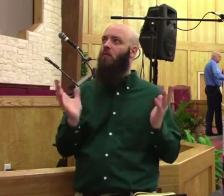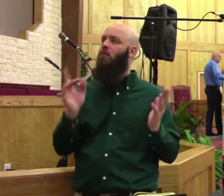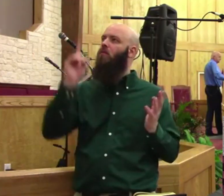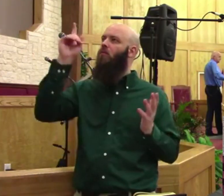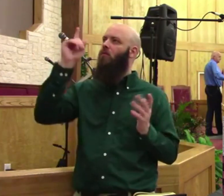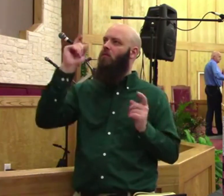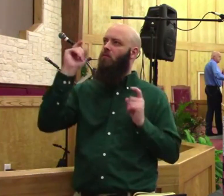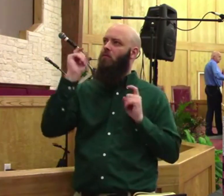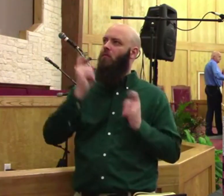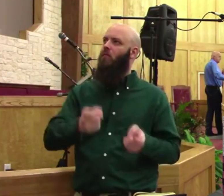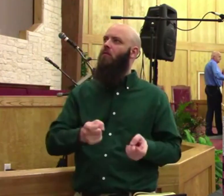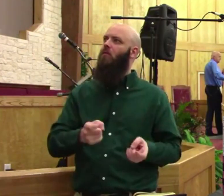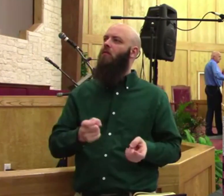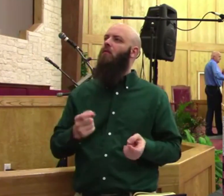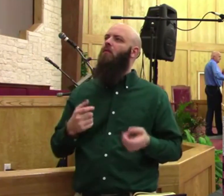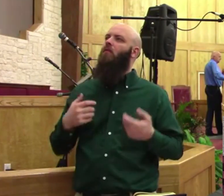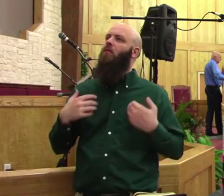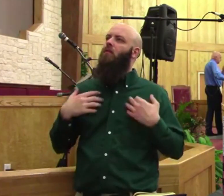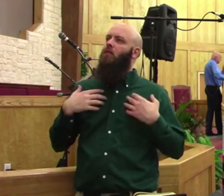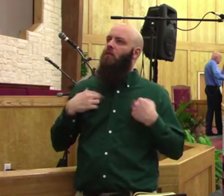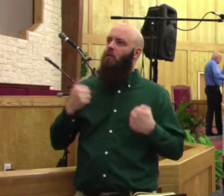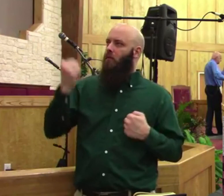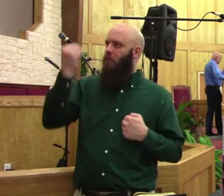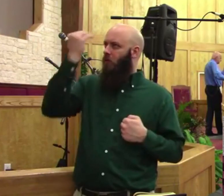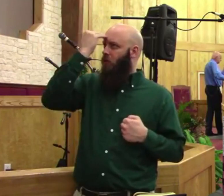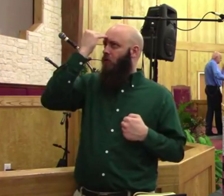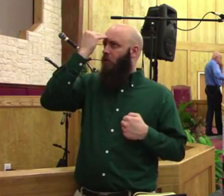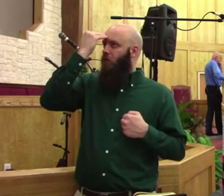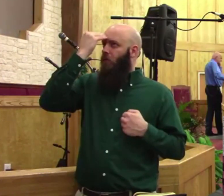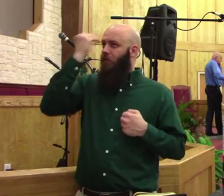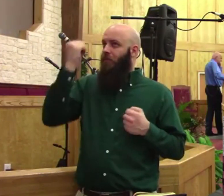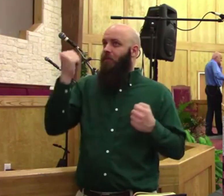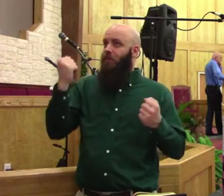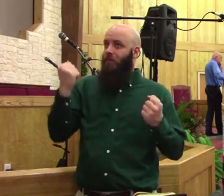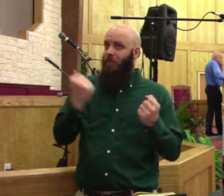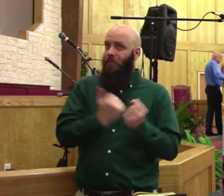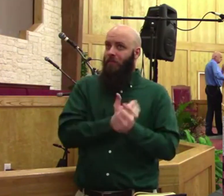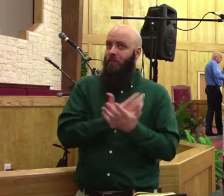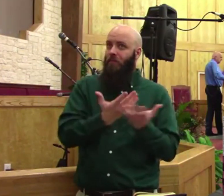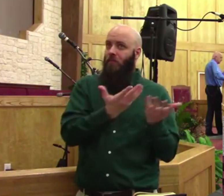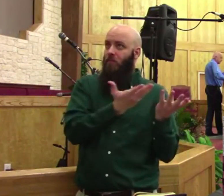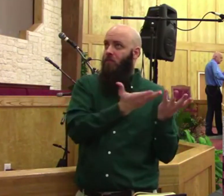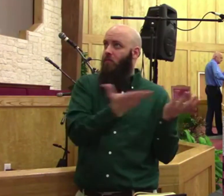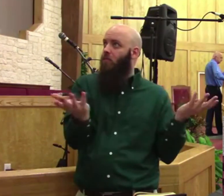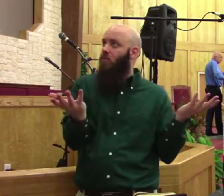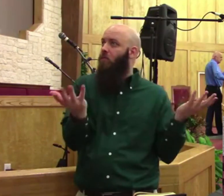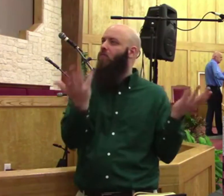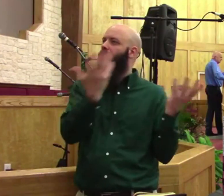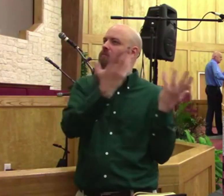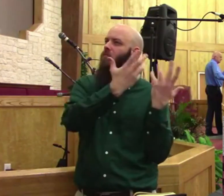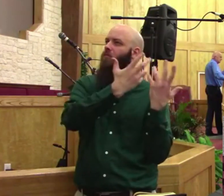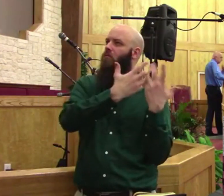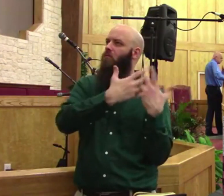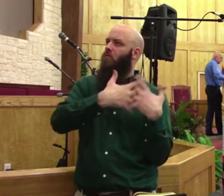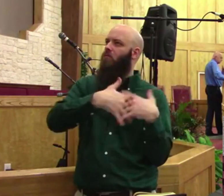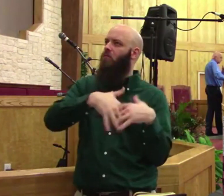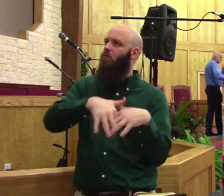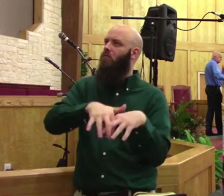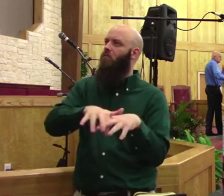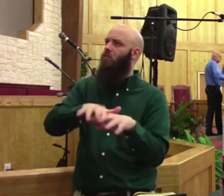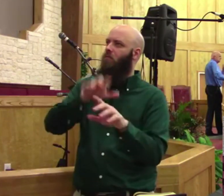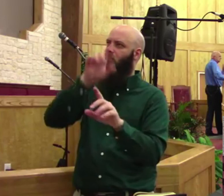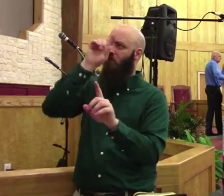assurance that everything is working out,